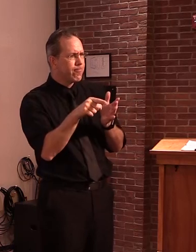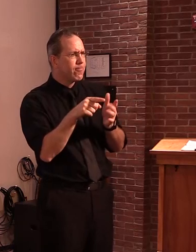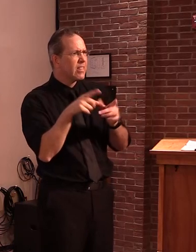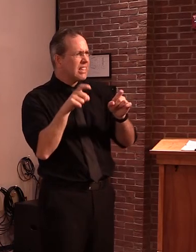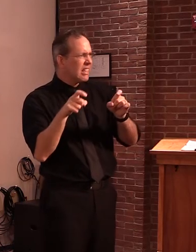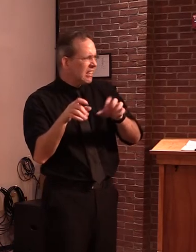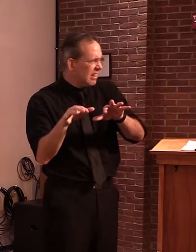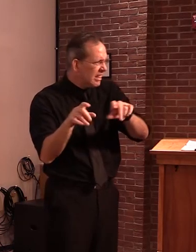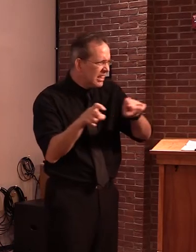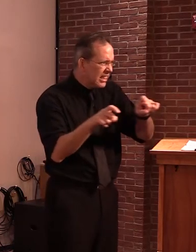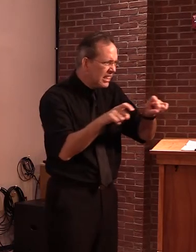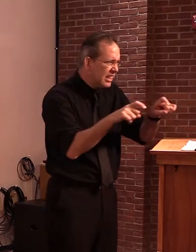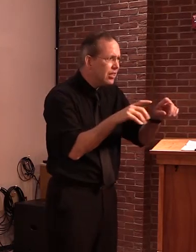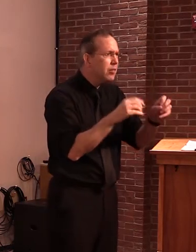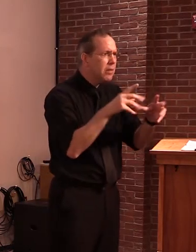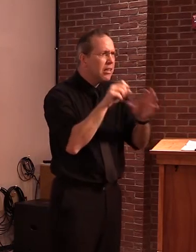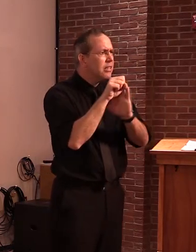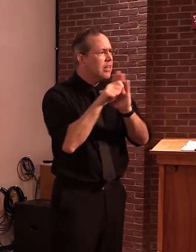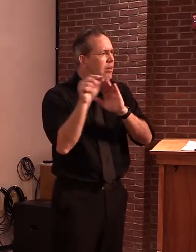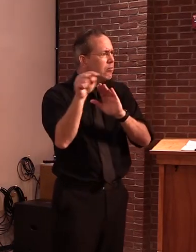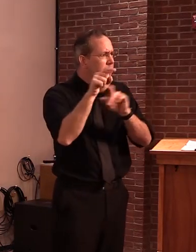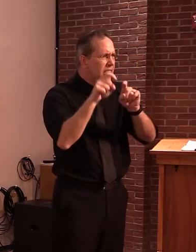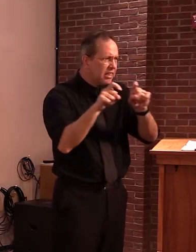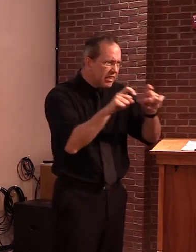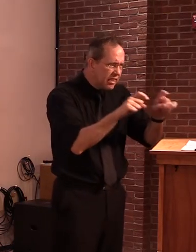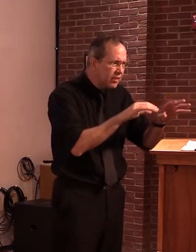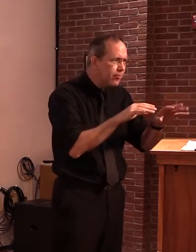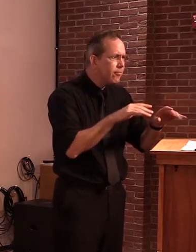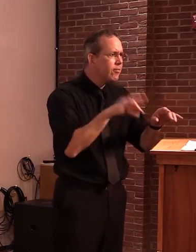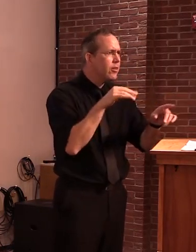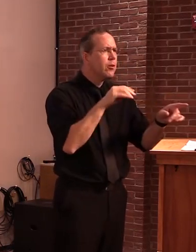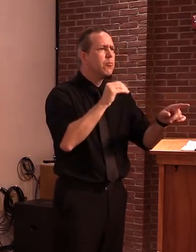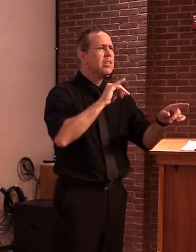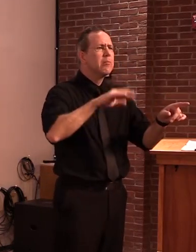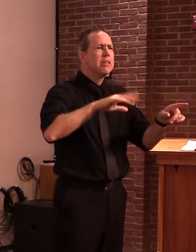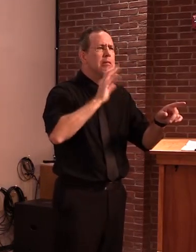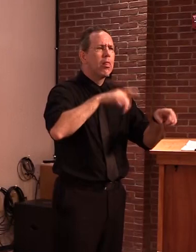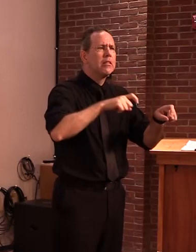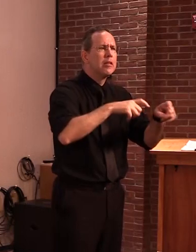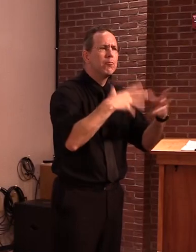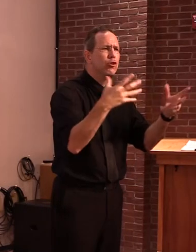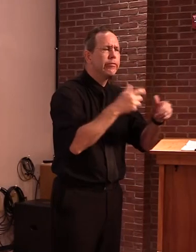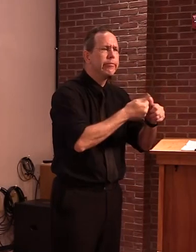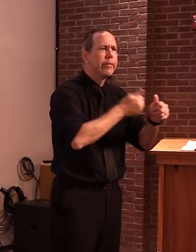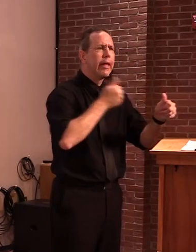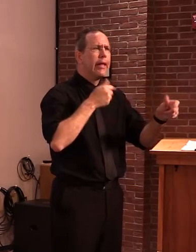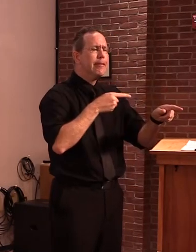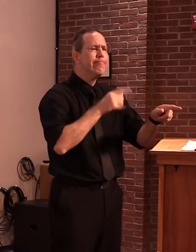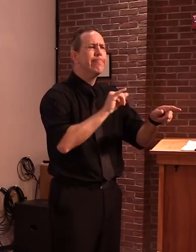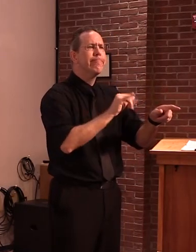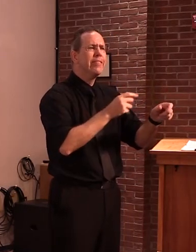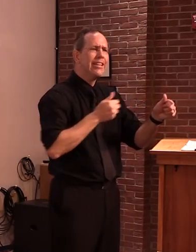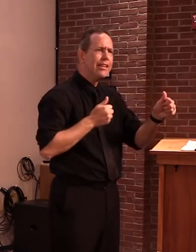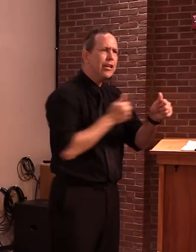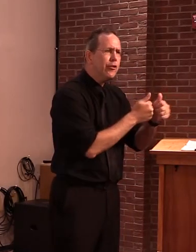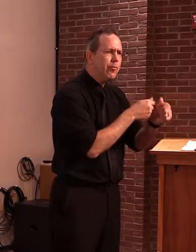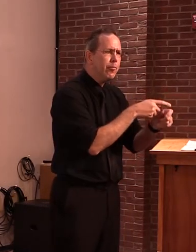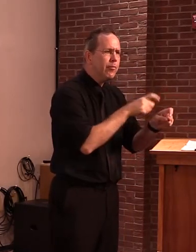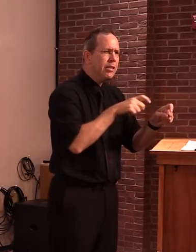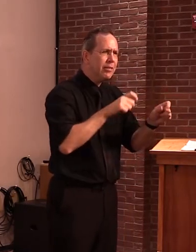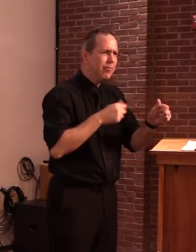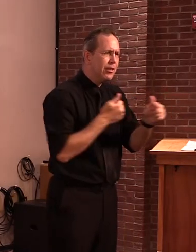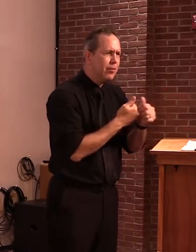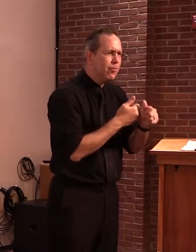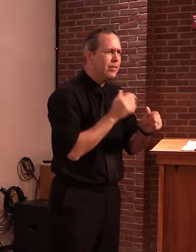in the U.S., and certainly not here in Vermont. As you know, Vermont is one of 4 states that